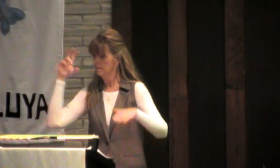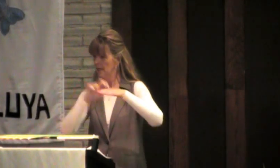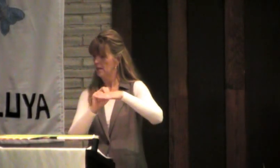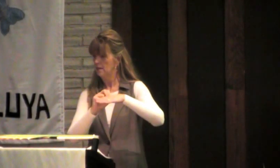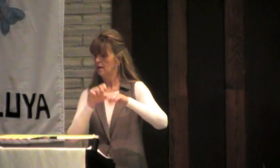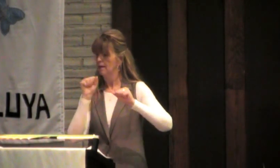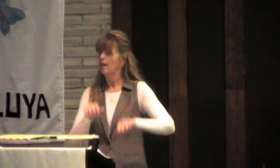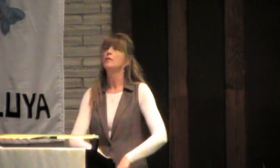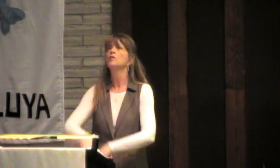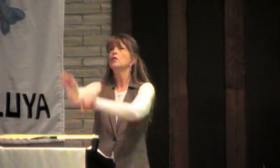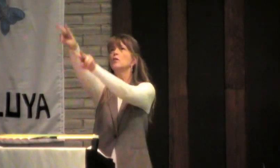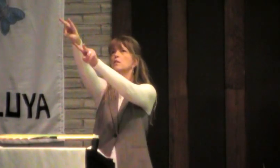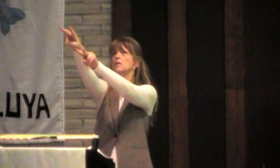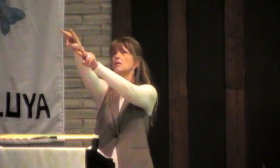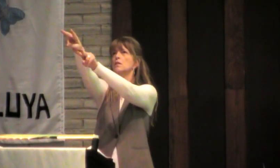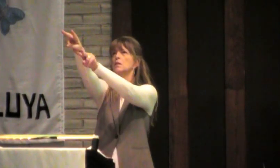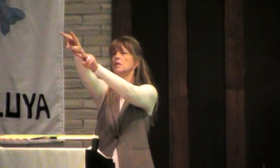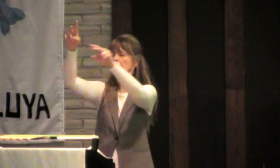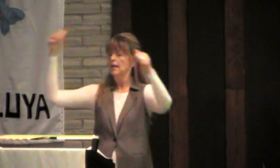bitten can look at it and live.'